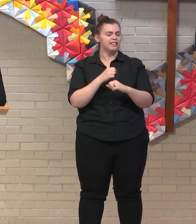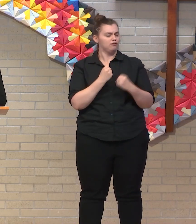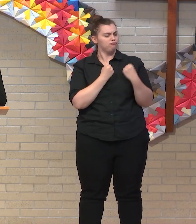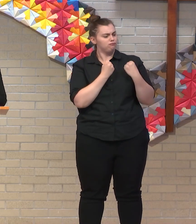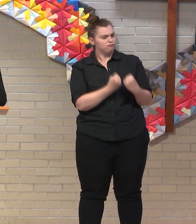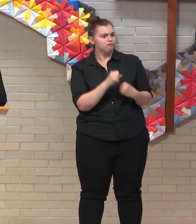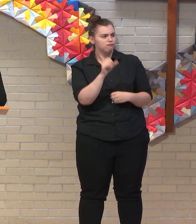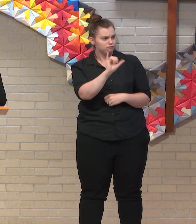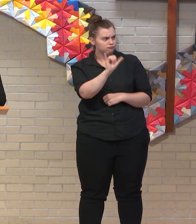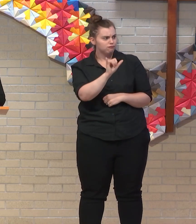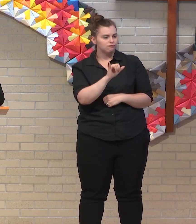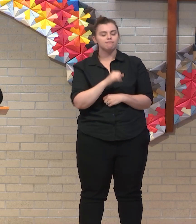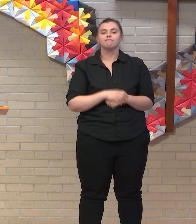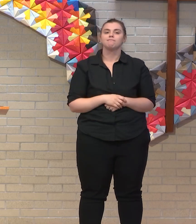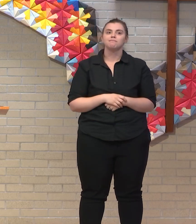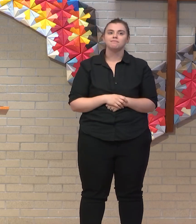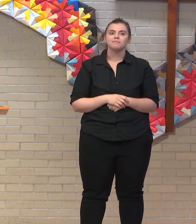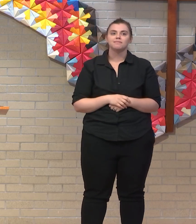transport.